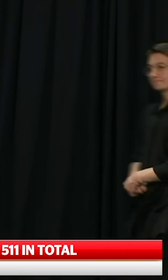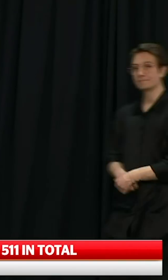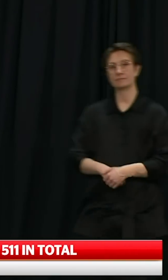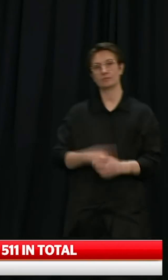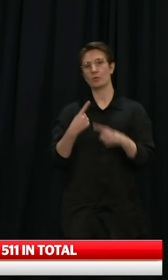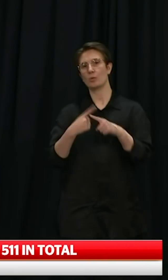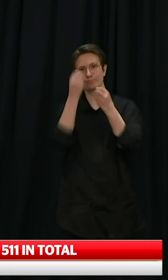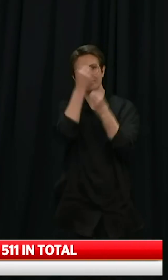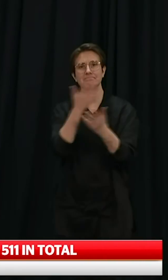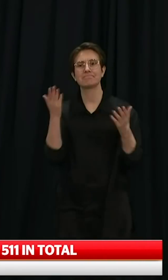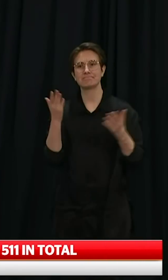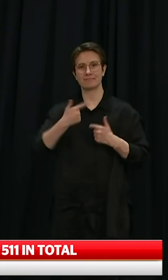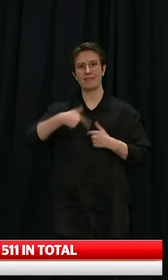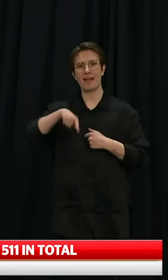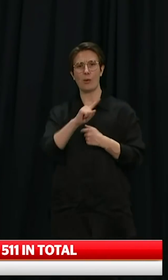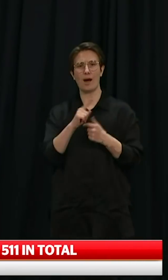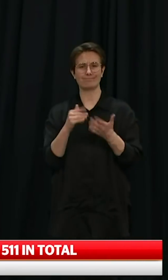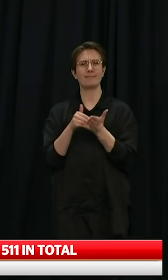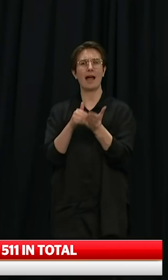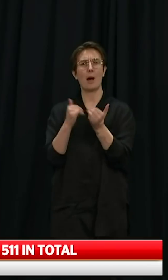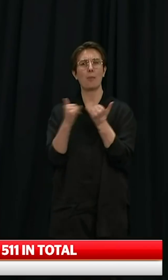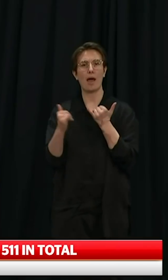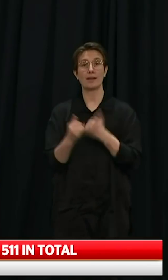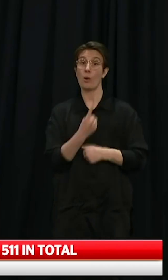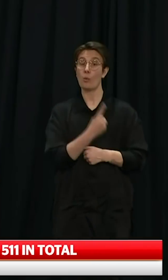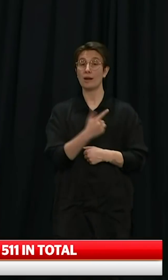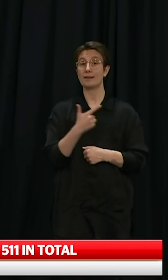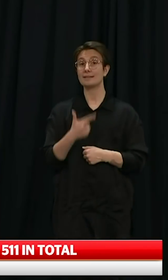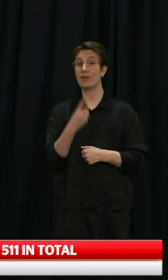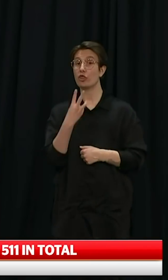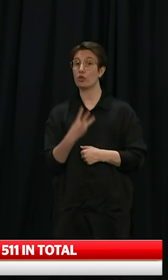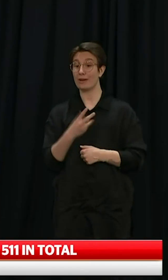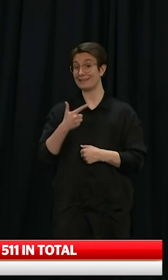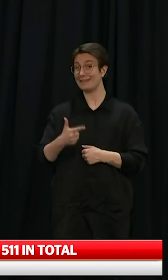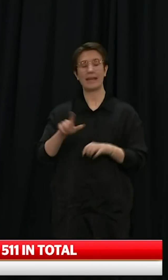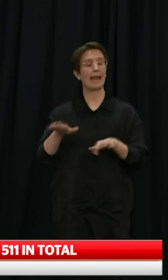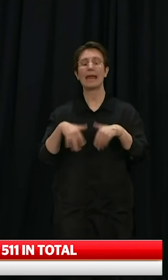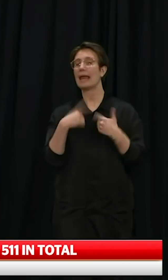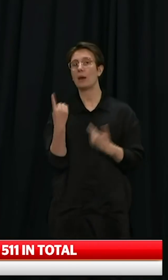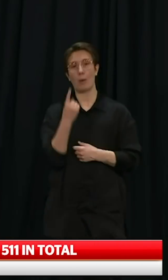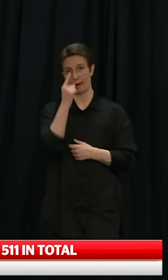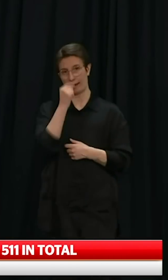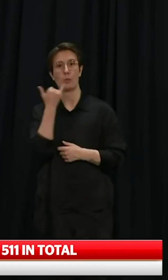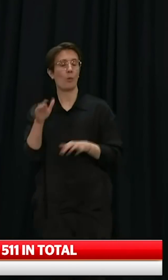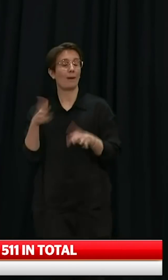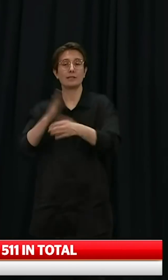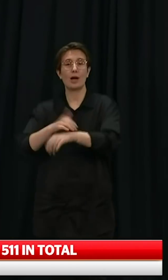available 24/7 via free call or text. And Youthline, which you can reach by calling